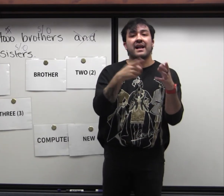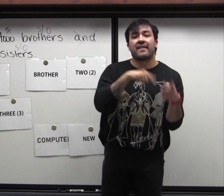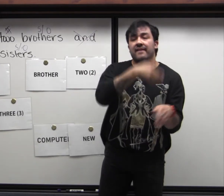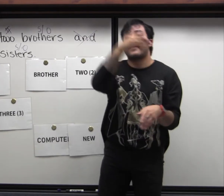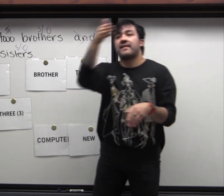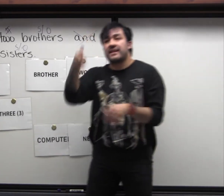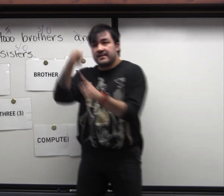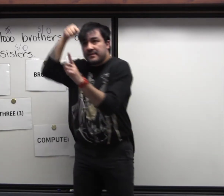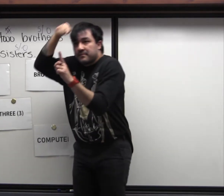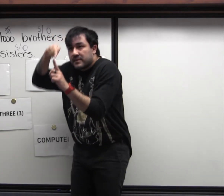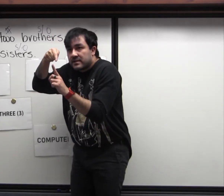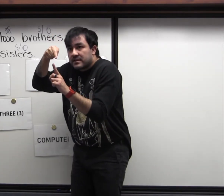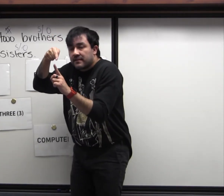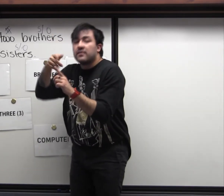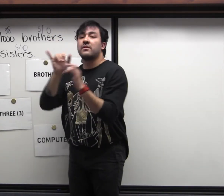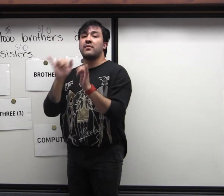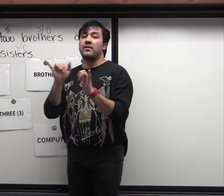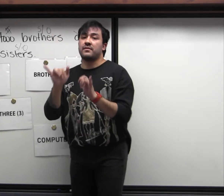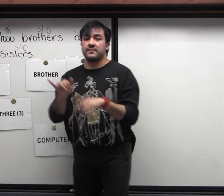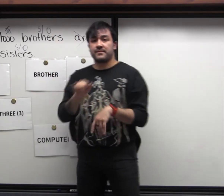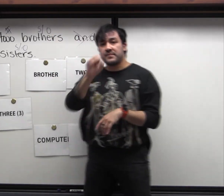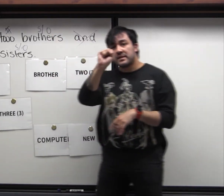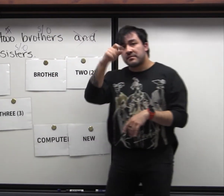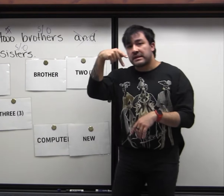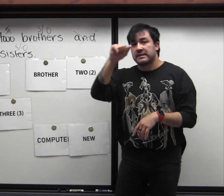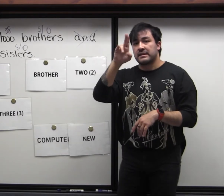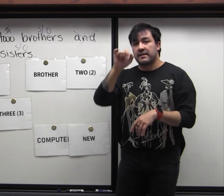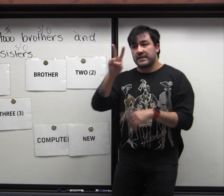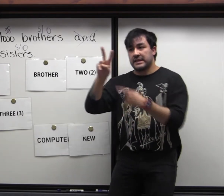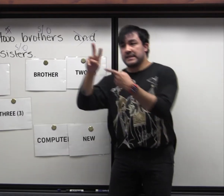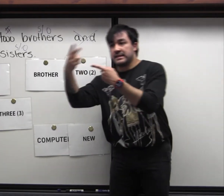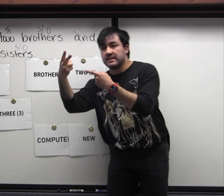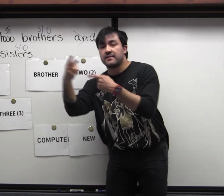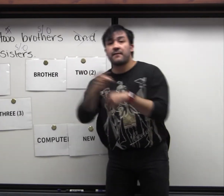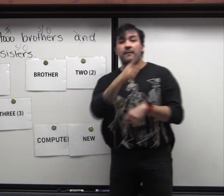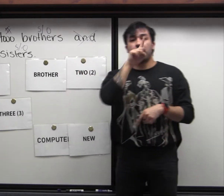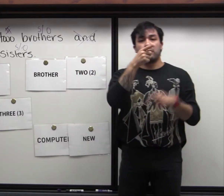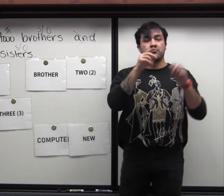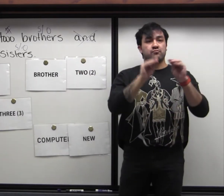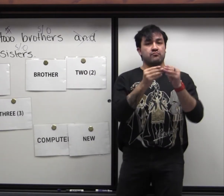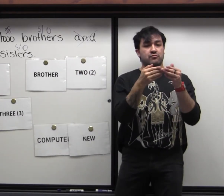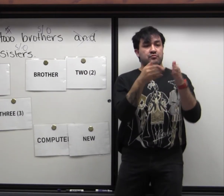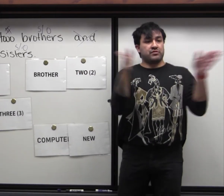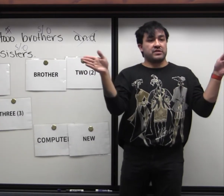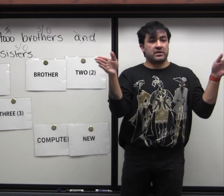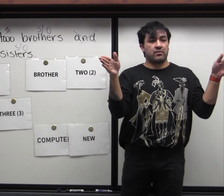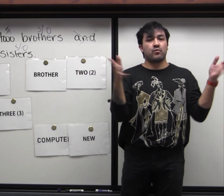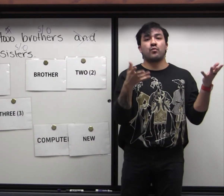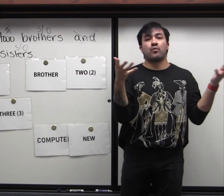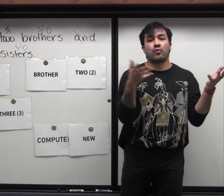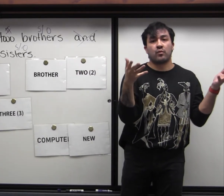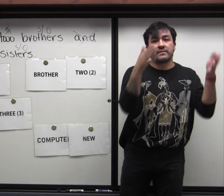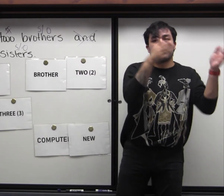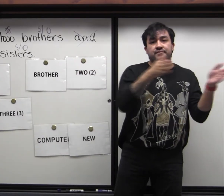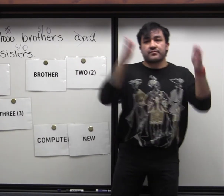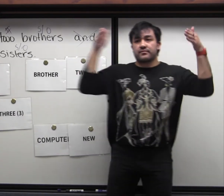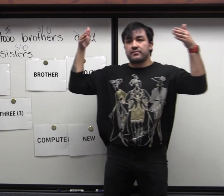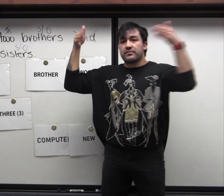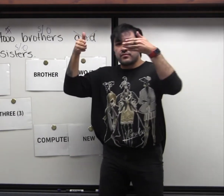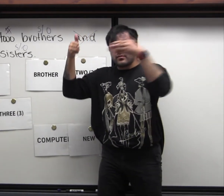the noun, what is the point, and then give us the specifics, right? So first we need to be very general, and